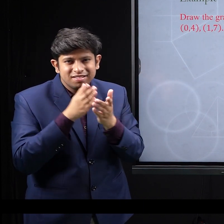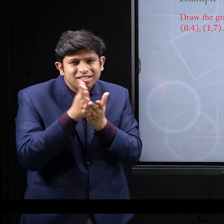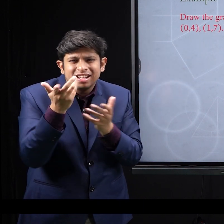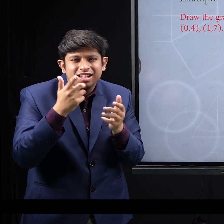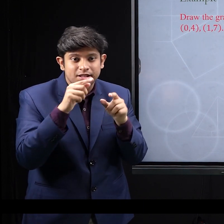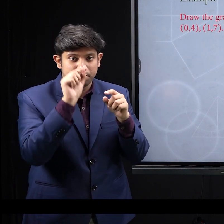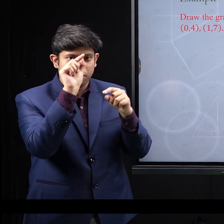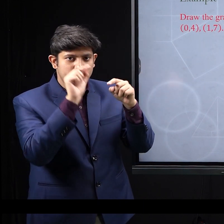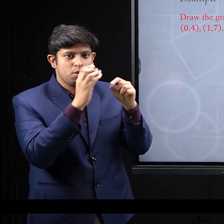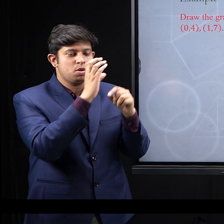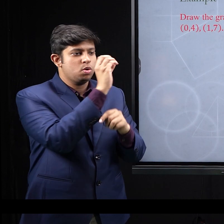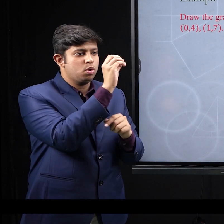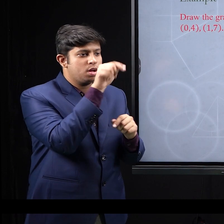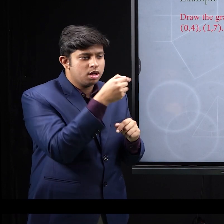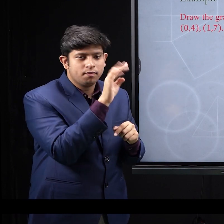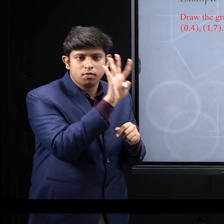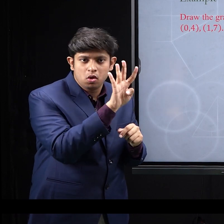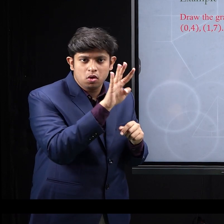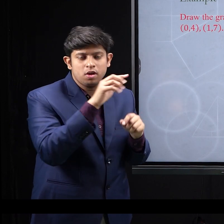1, 7.